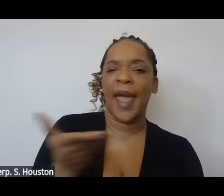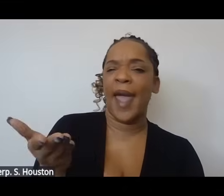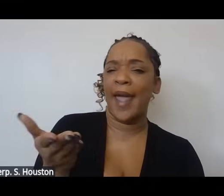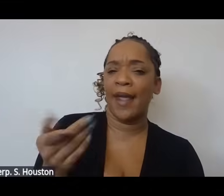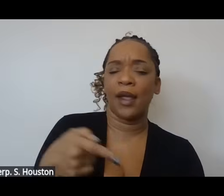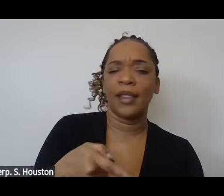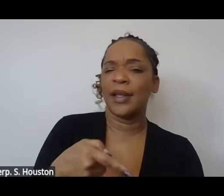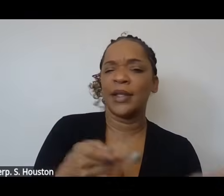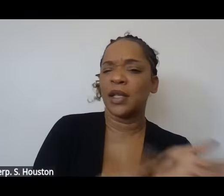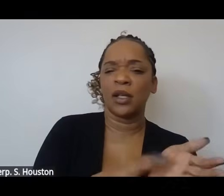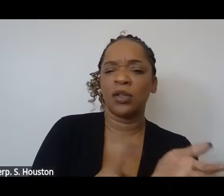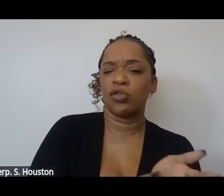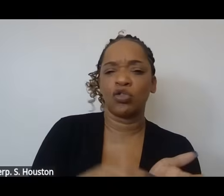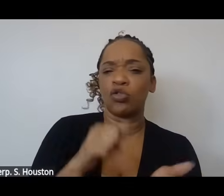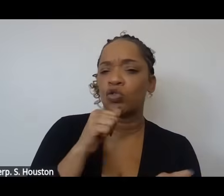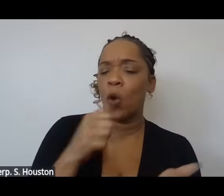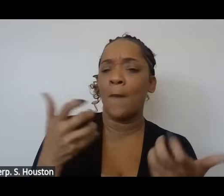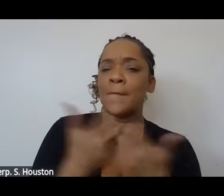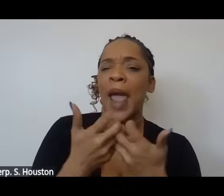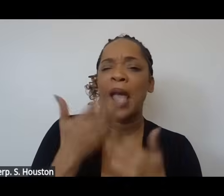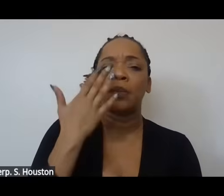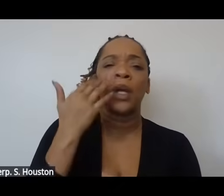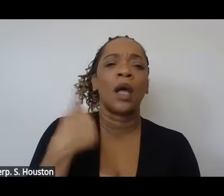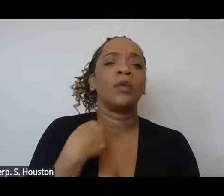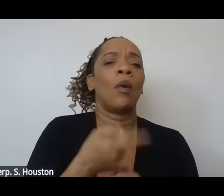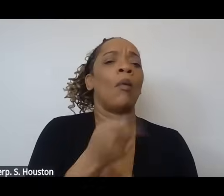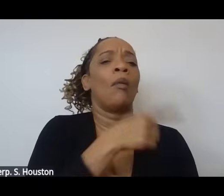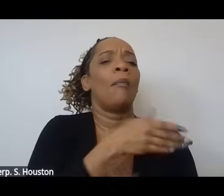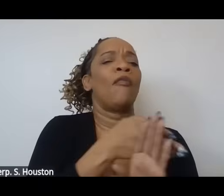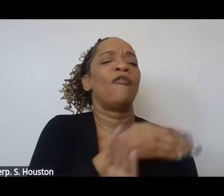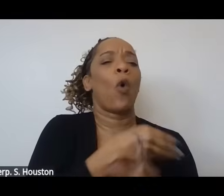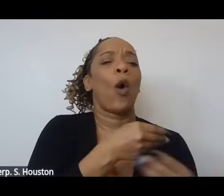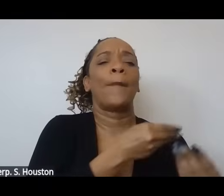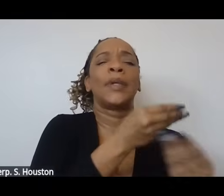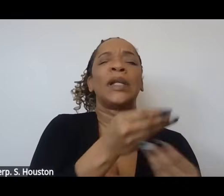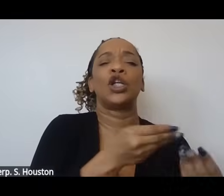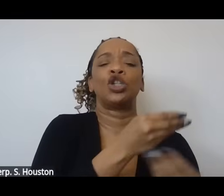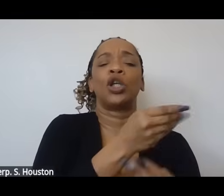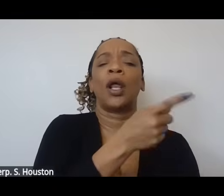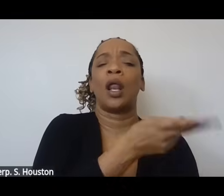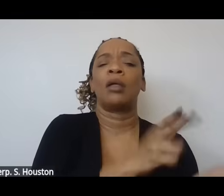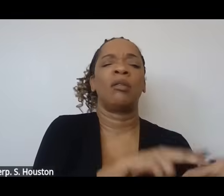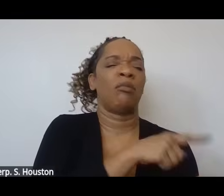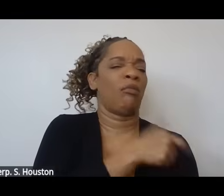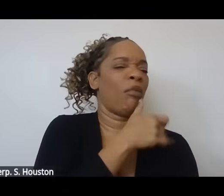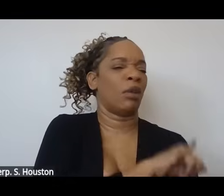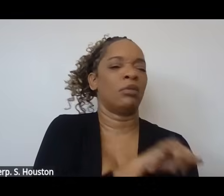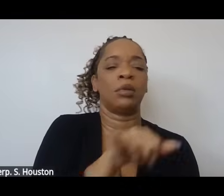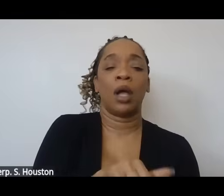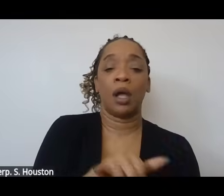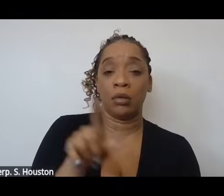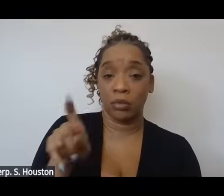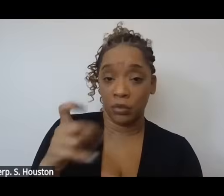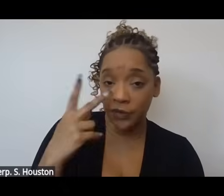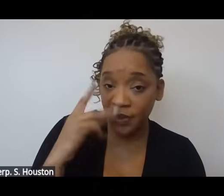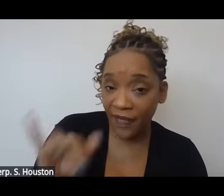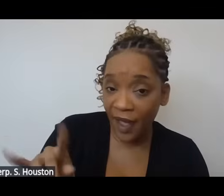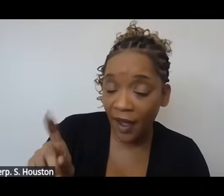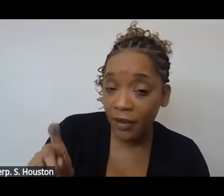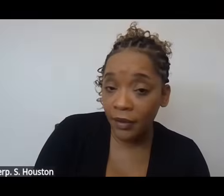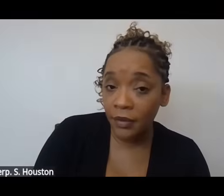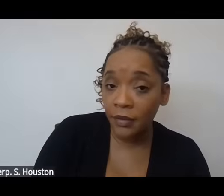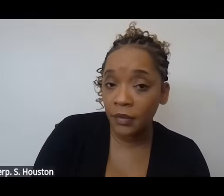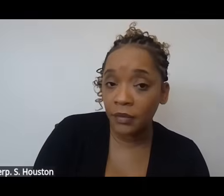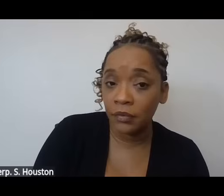a past petition drive, is that something that you guys have seen? Yeah, I think